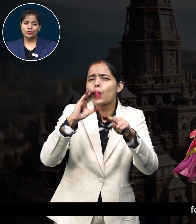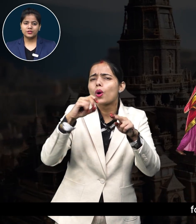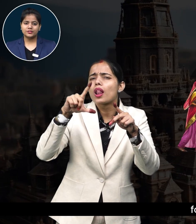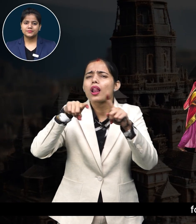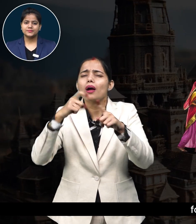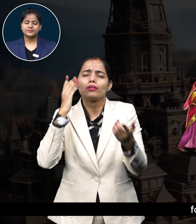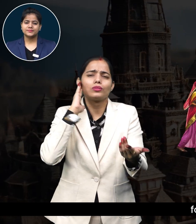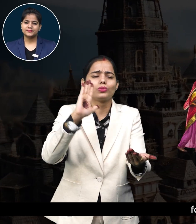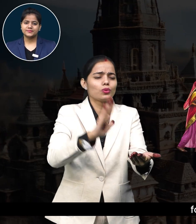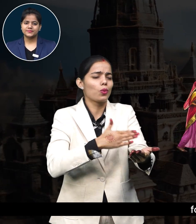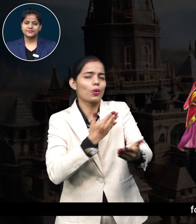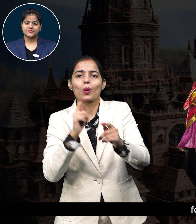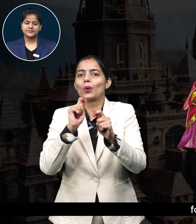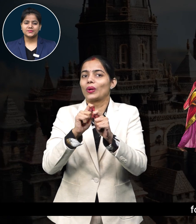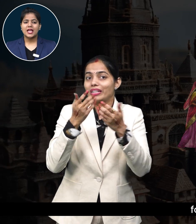folk,